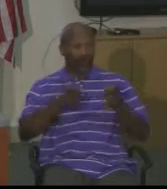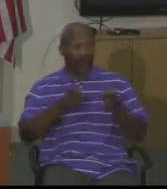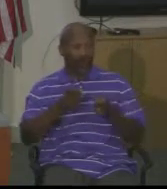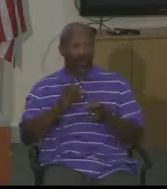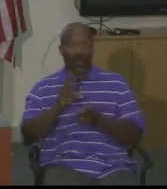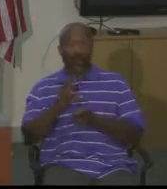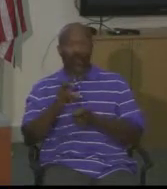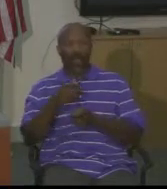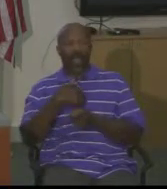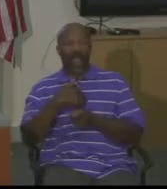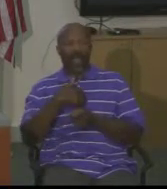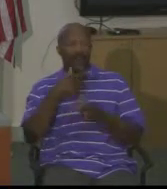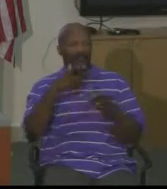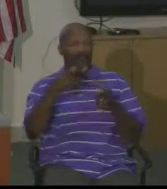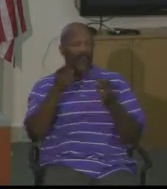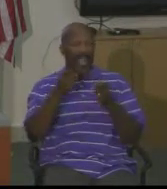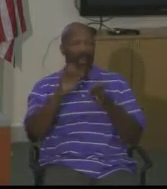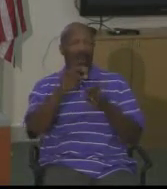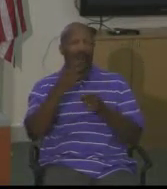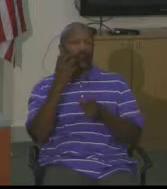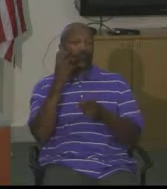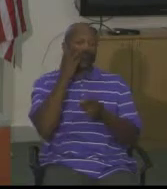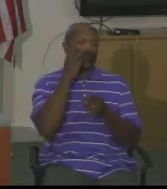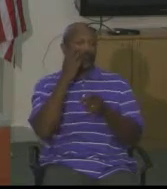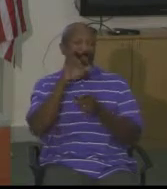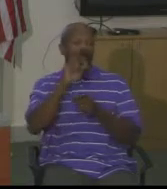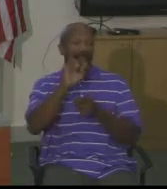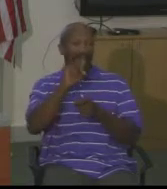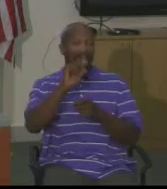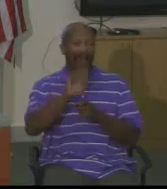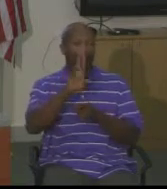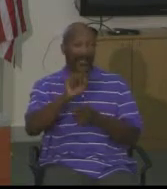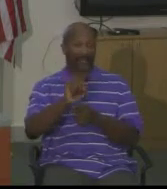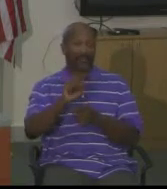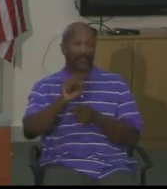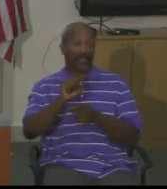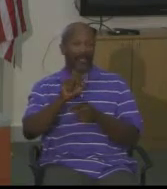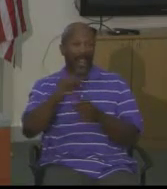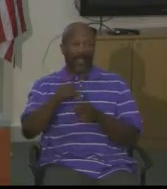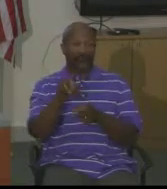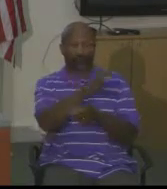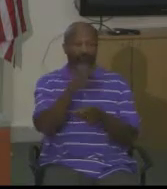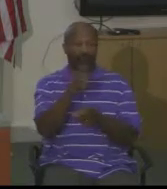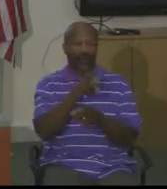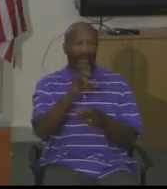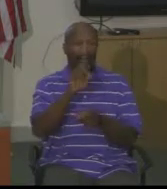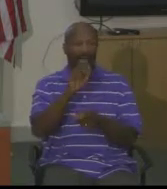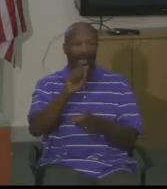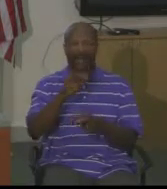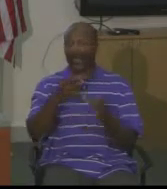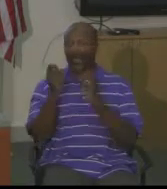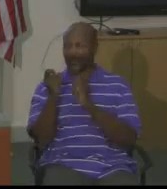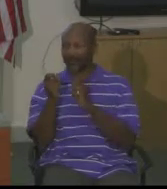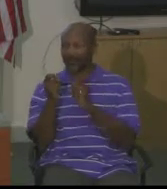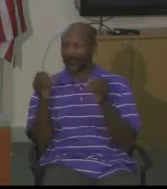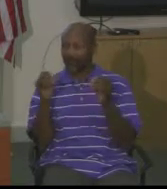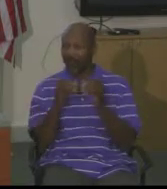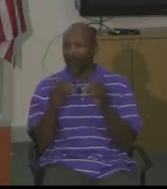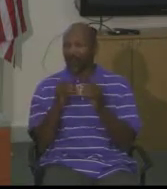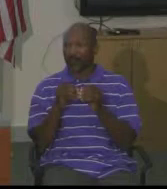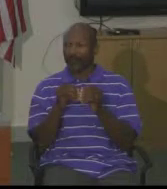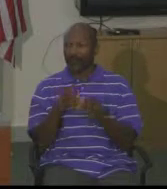disk controller that has a very fat data bus so I can transfer large amounts of data.